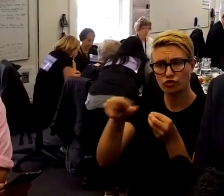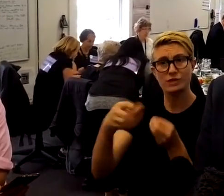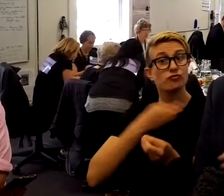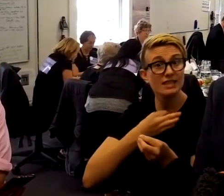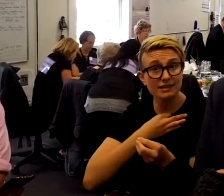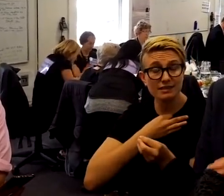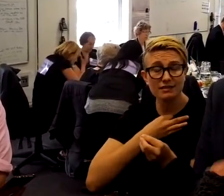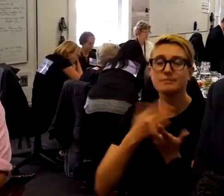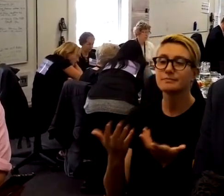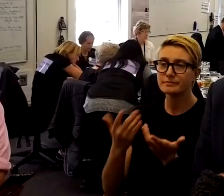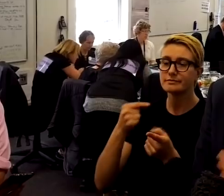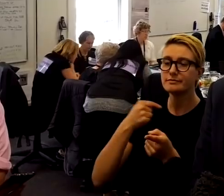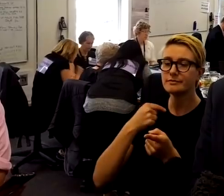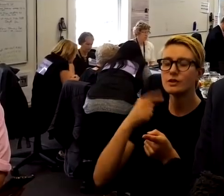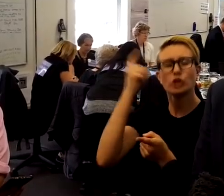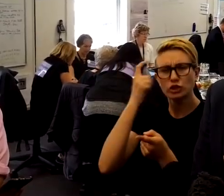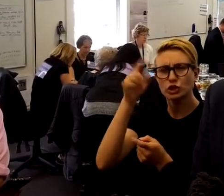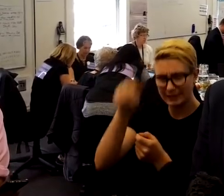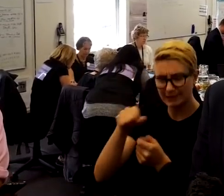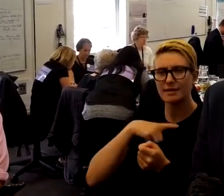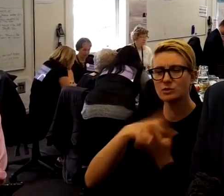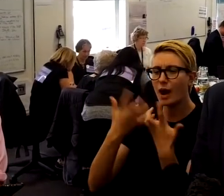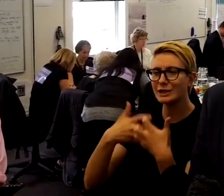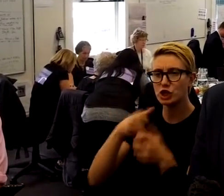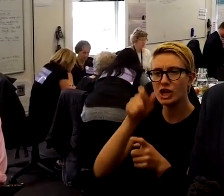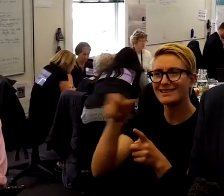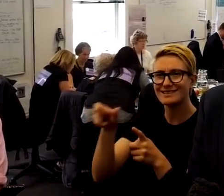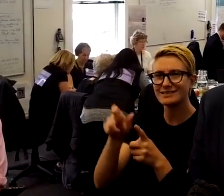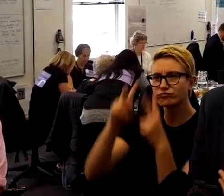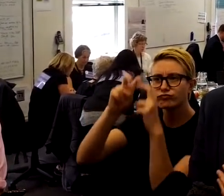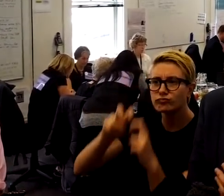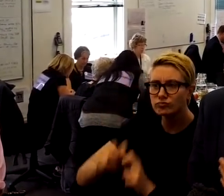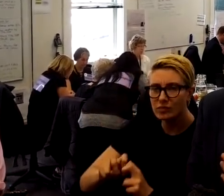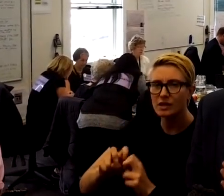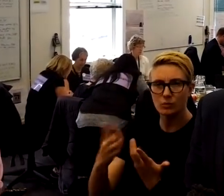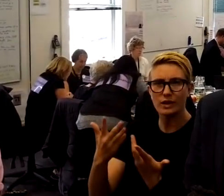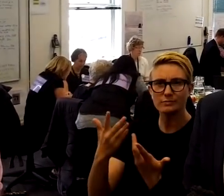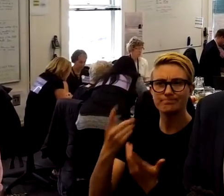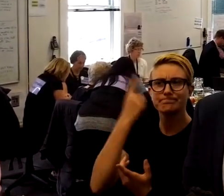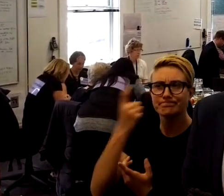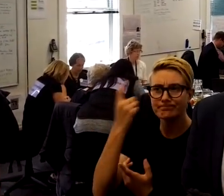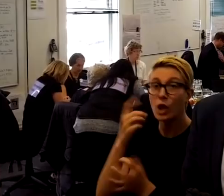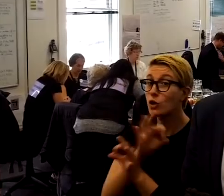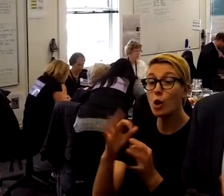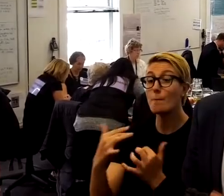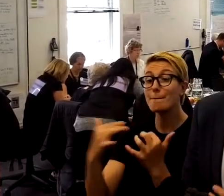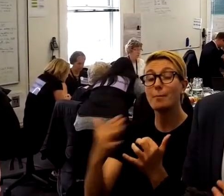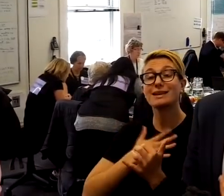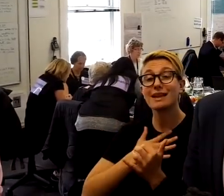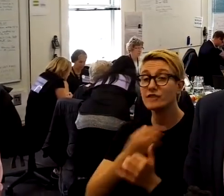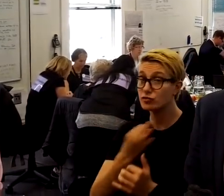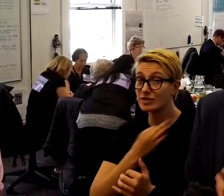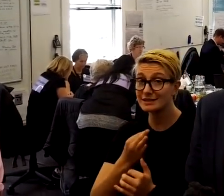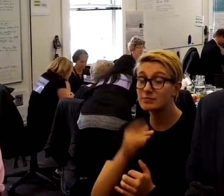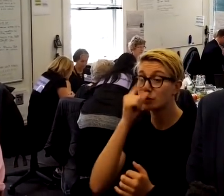that's why we've gone in with the engineers to say, look, there's an issue here. That was notified to us. It's not a public safety risk from the